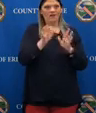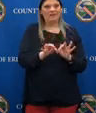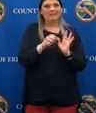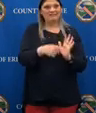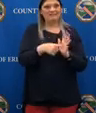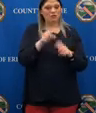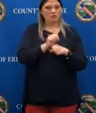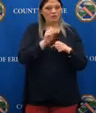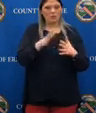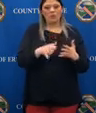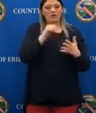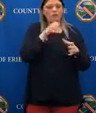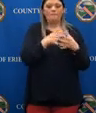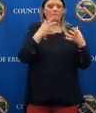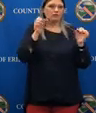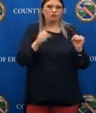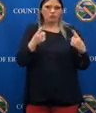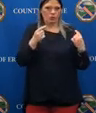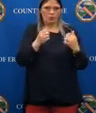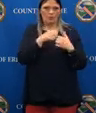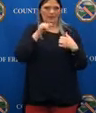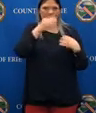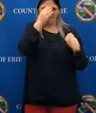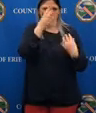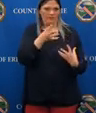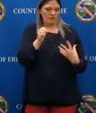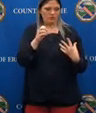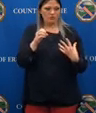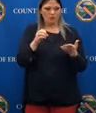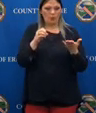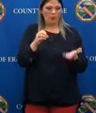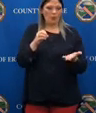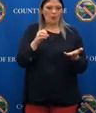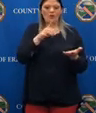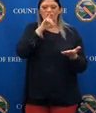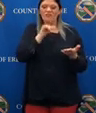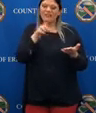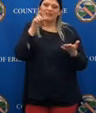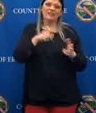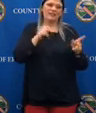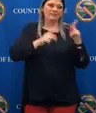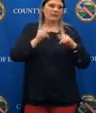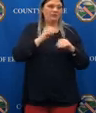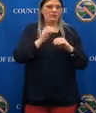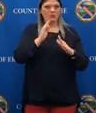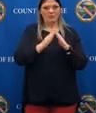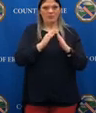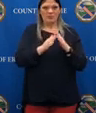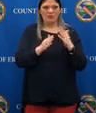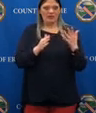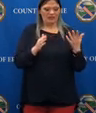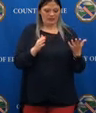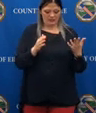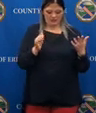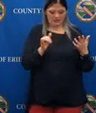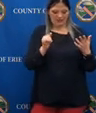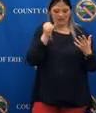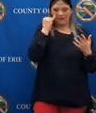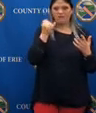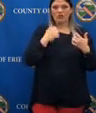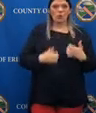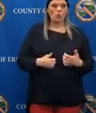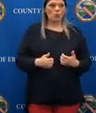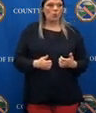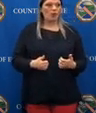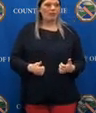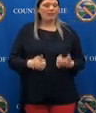really not that much we can do with that information. So that's why we really need people in the community. If you're living with